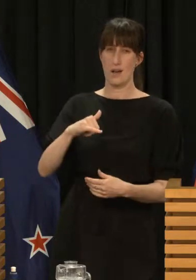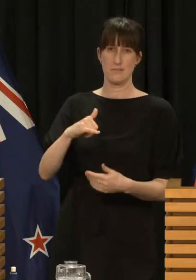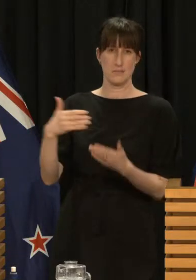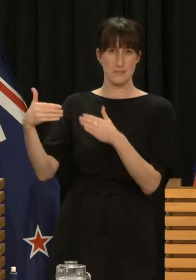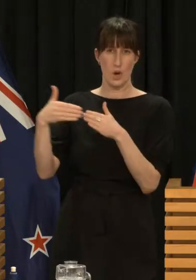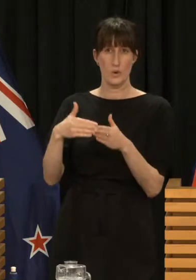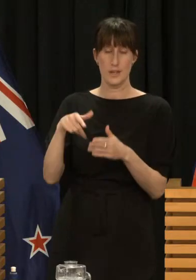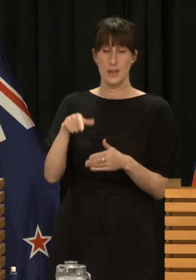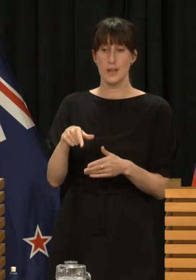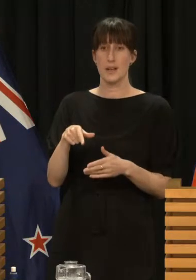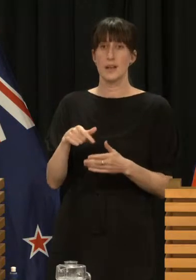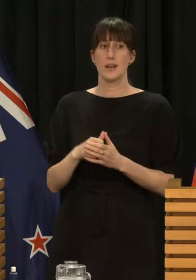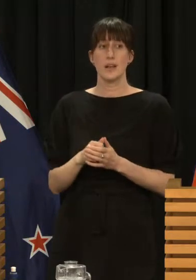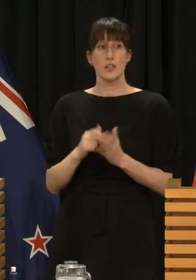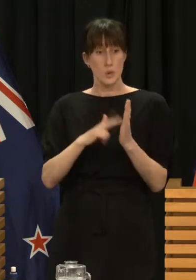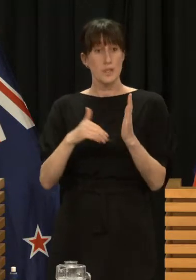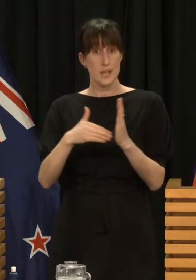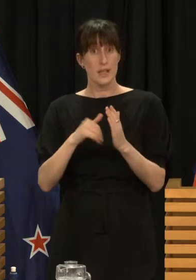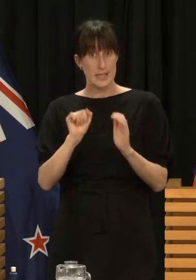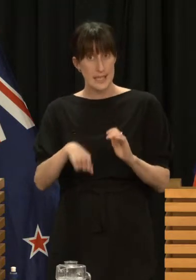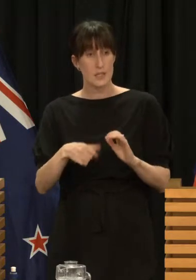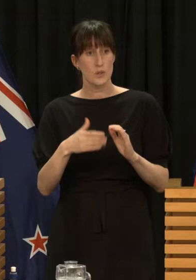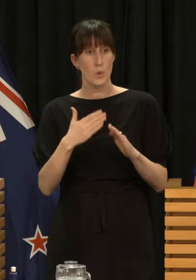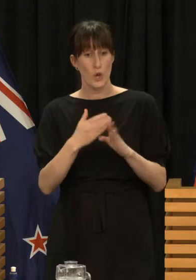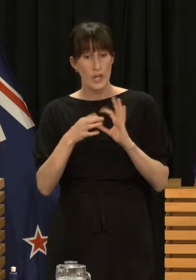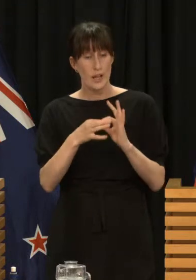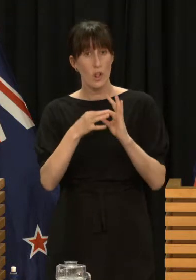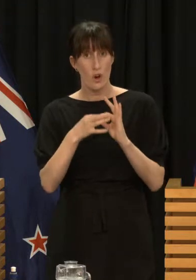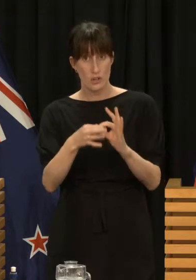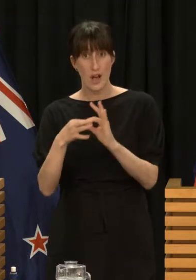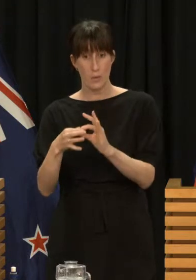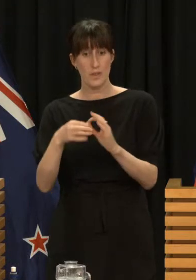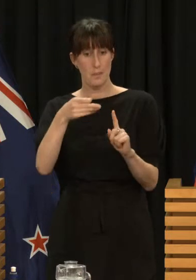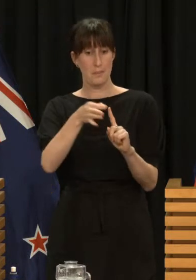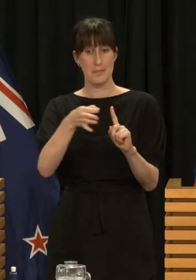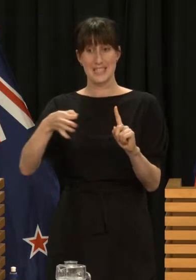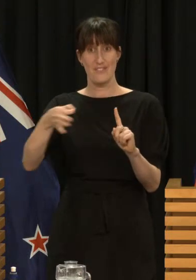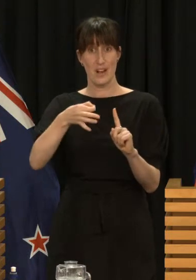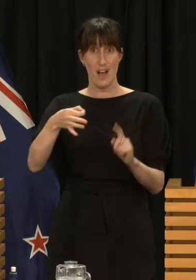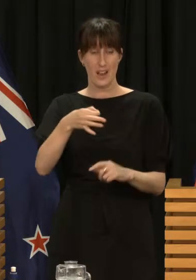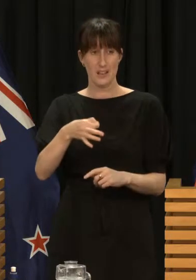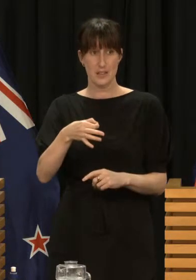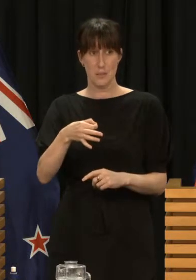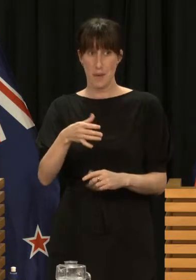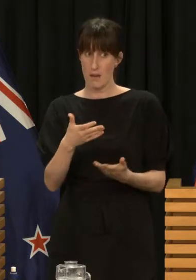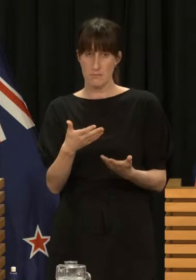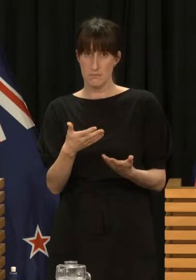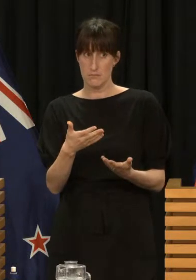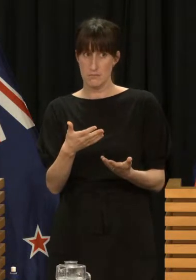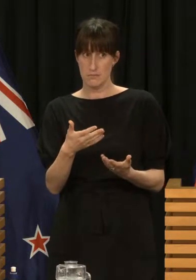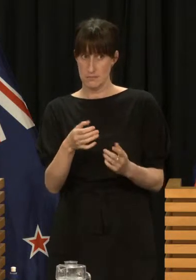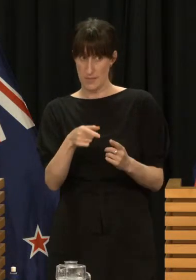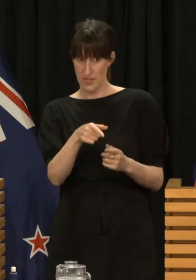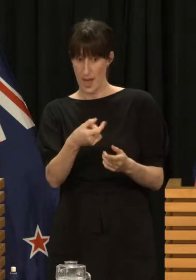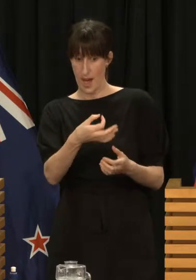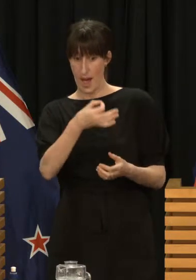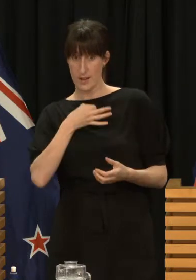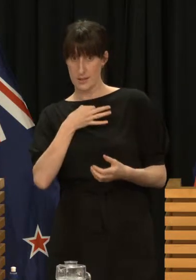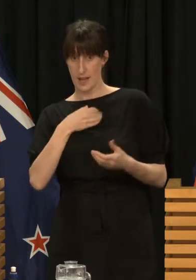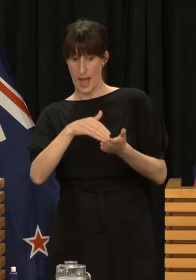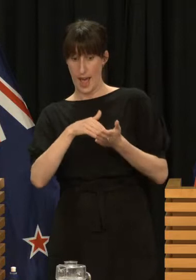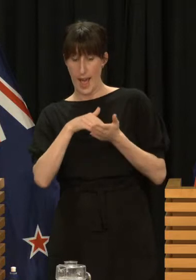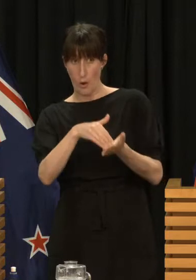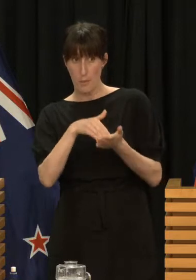closely with the Pacific countries. My understanding is they haven't asked us for help at this point, but we keep a very good, close